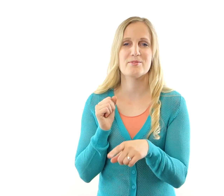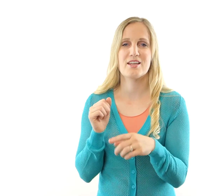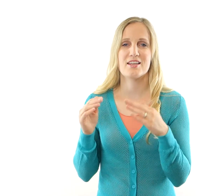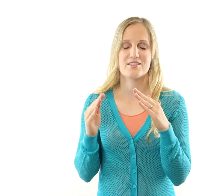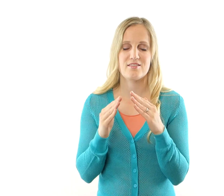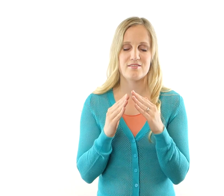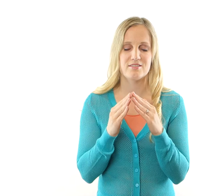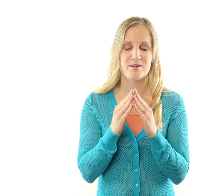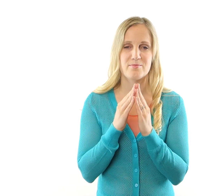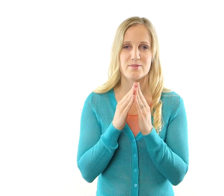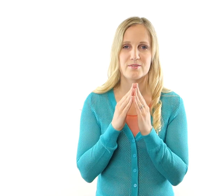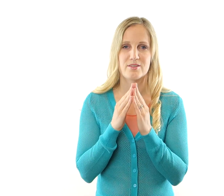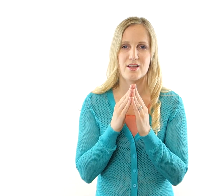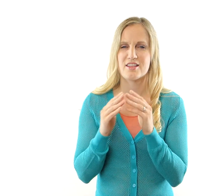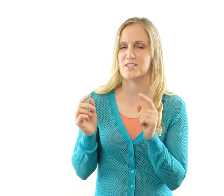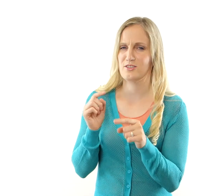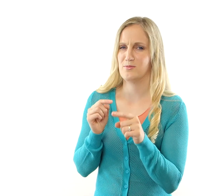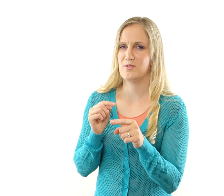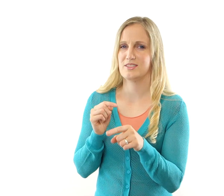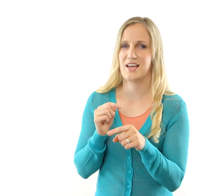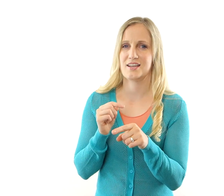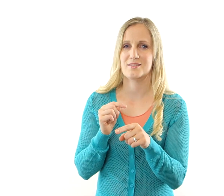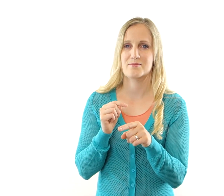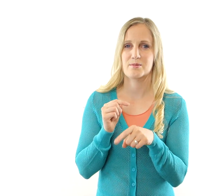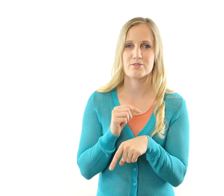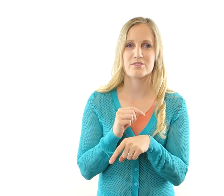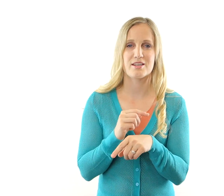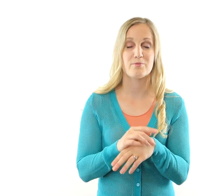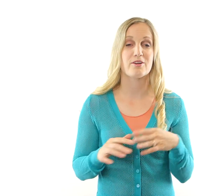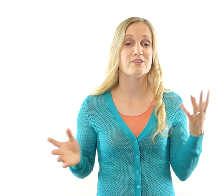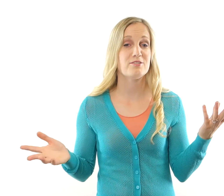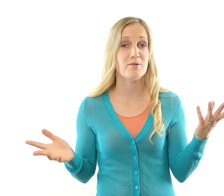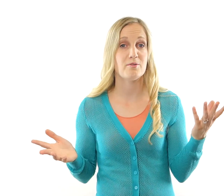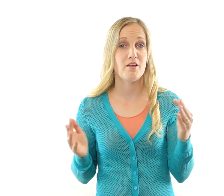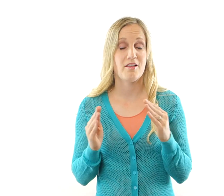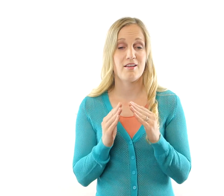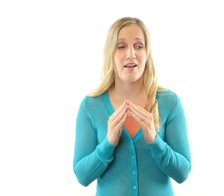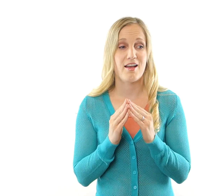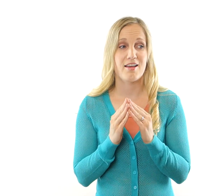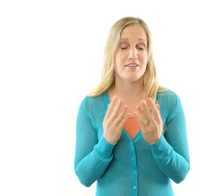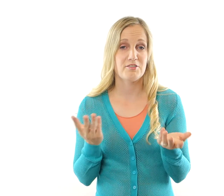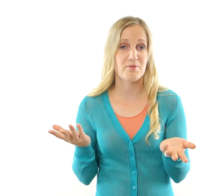put an ASL temple. That's a super old sign. People don't use that anymore. So I